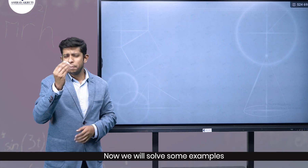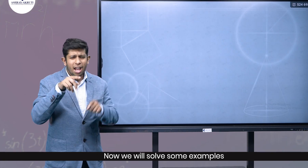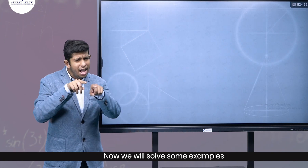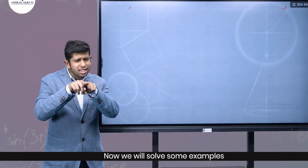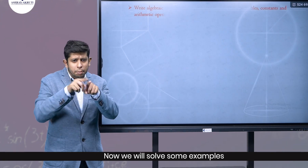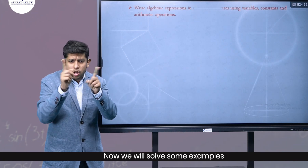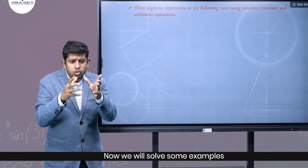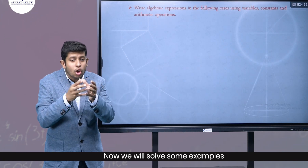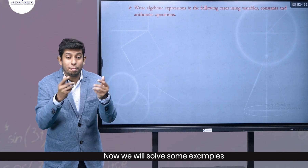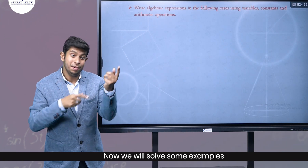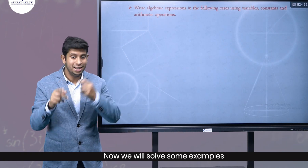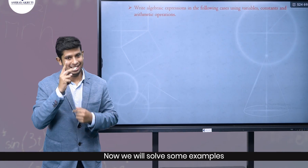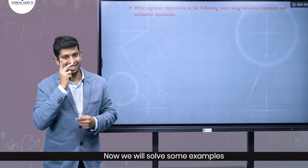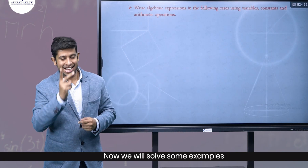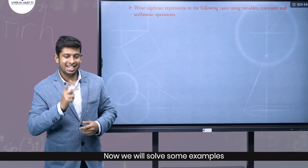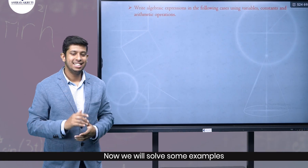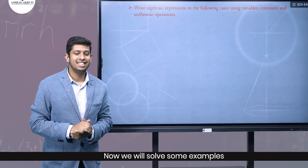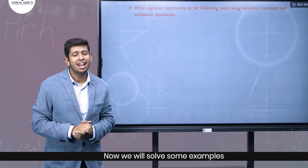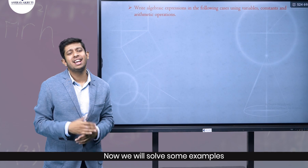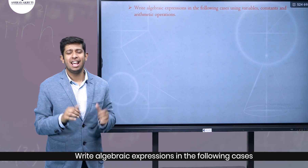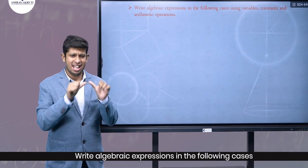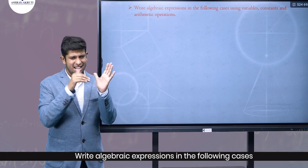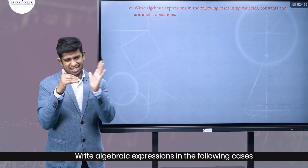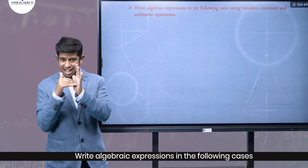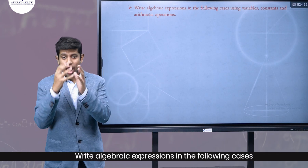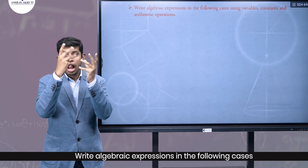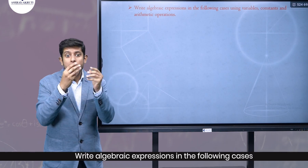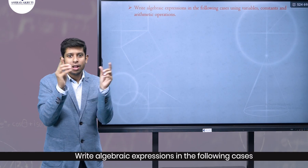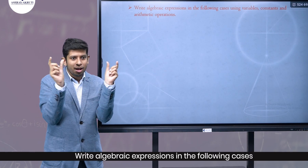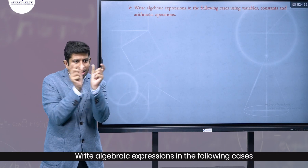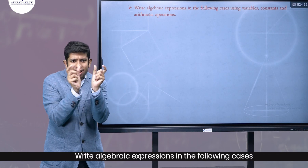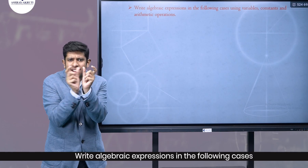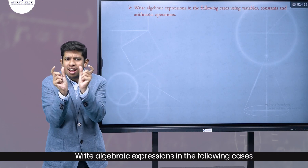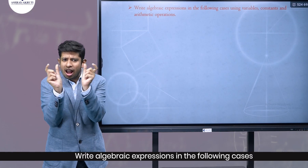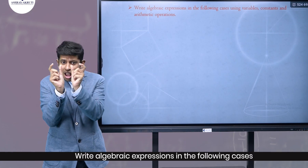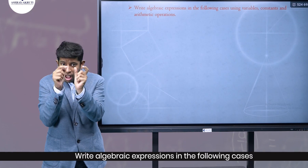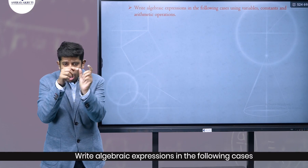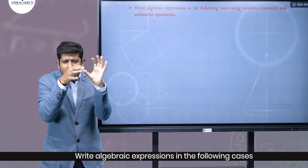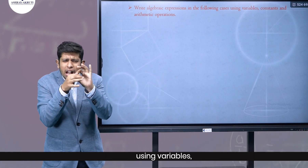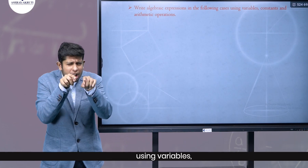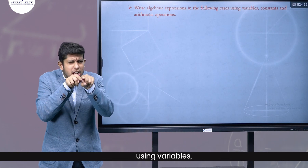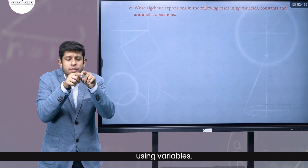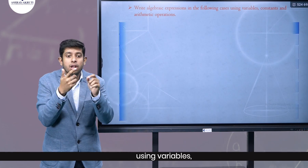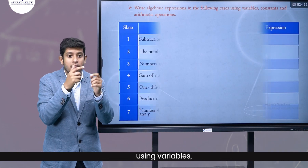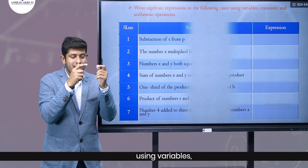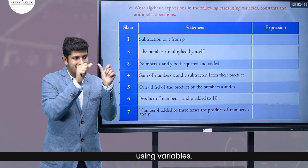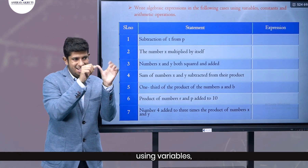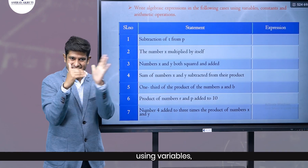Now we will solve some examples. Write algebraic expressions in the following cases using variables,